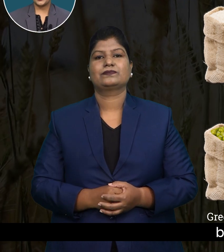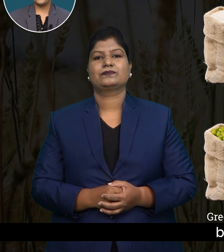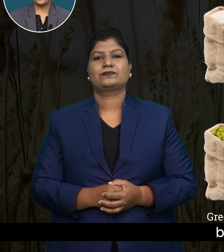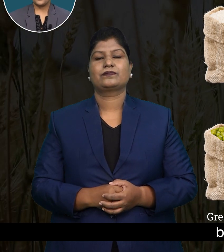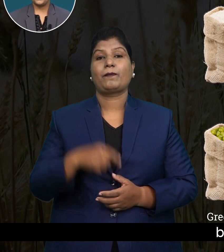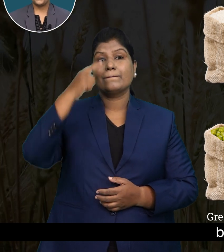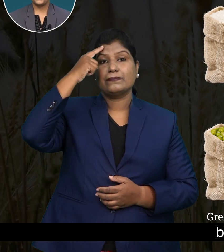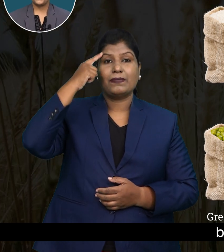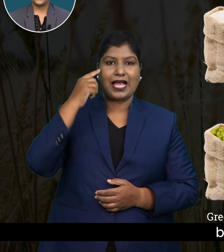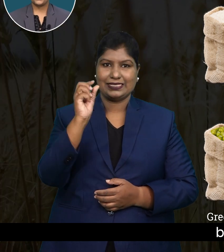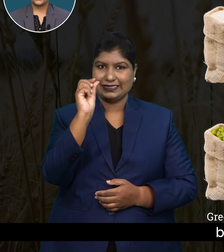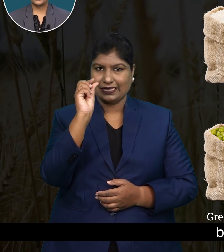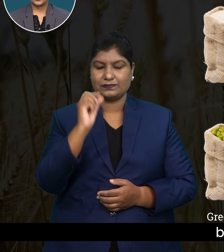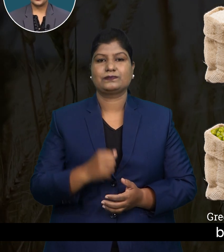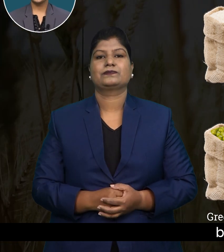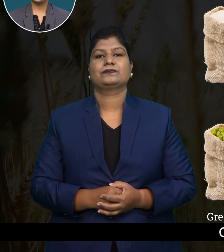black gram,